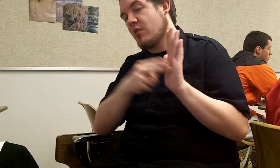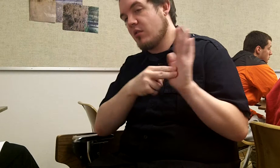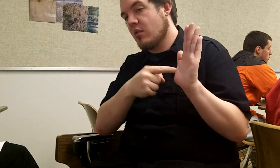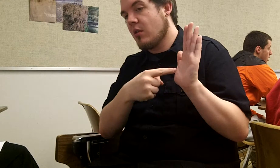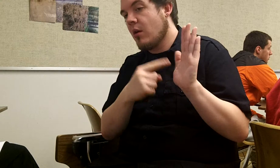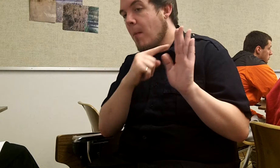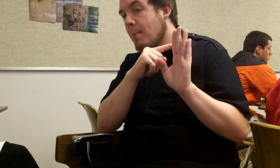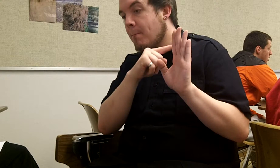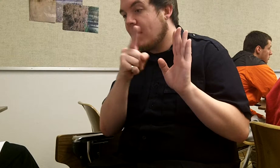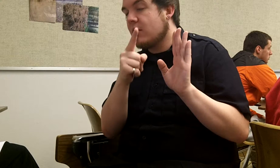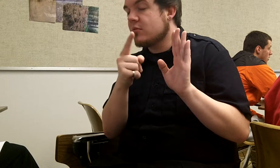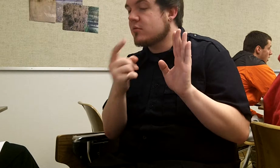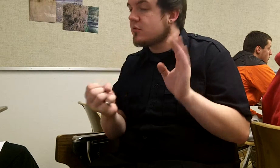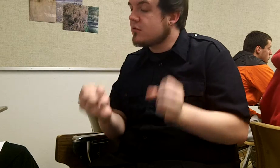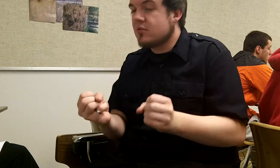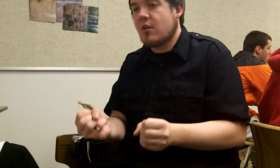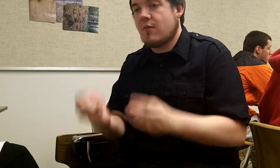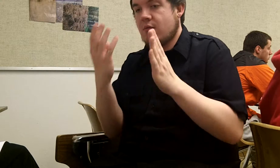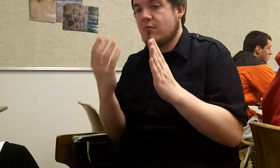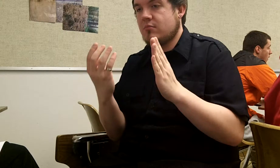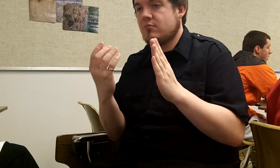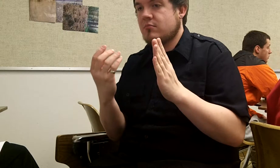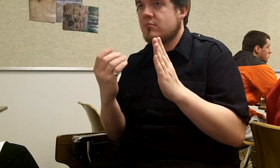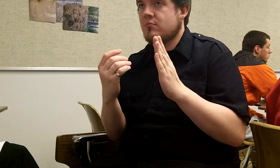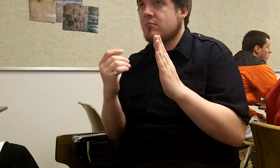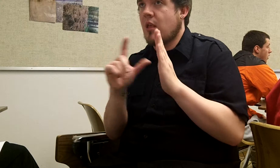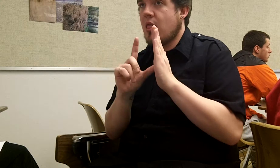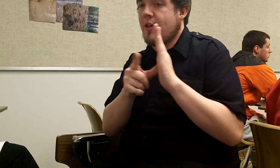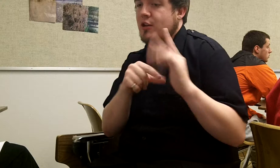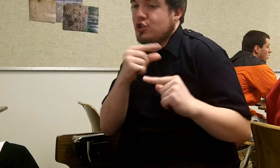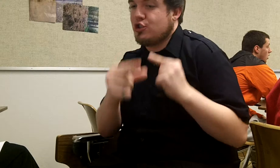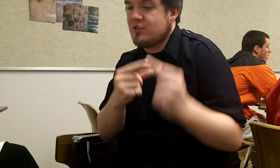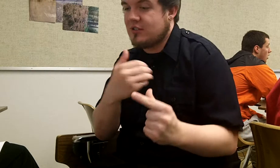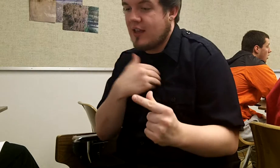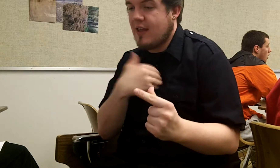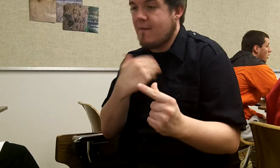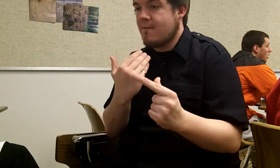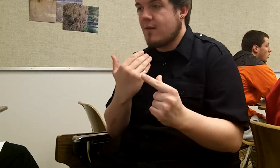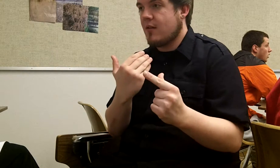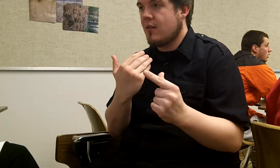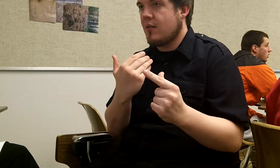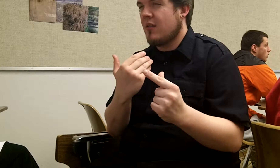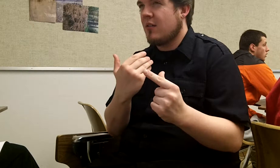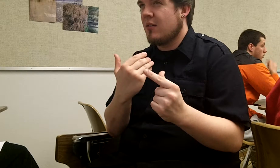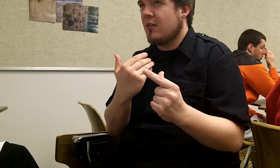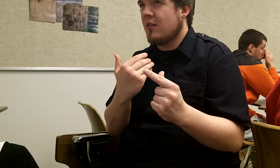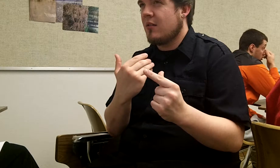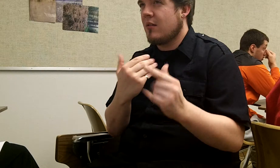There are several downstream target genes that have an enhancer for beta-catenin, and they'll all be turned up transcriptionally.